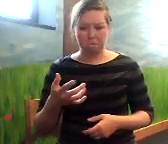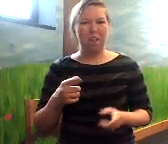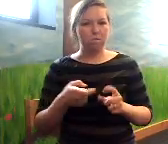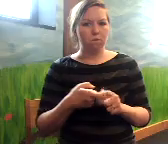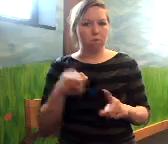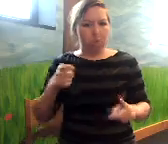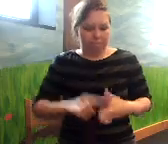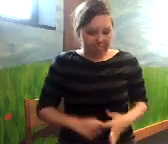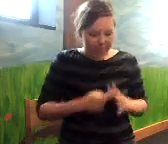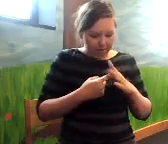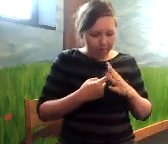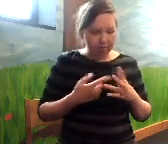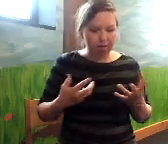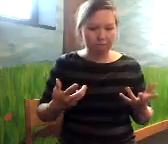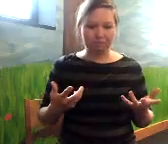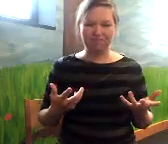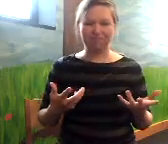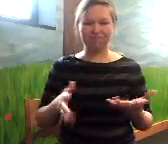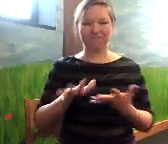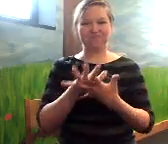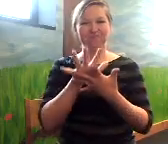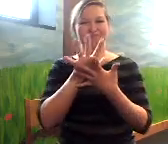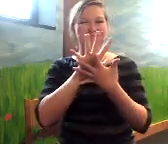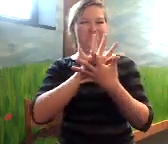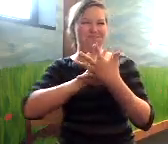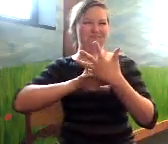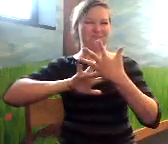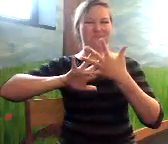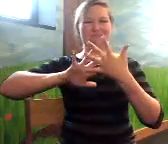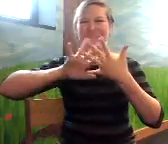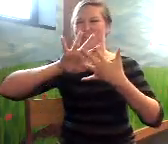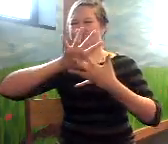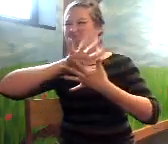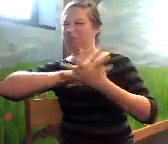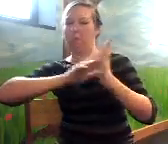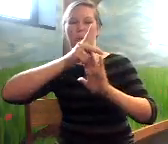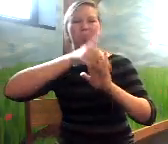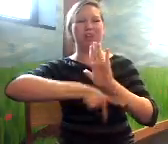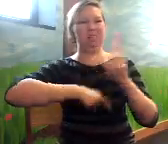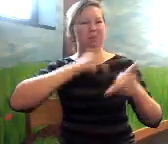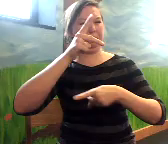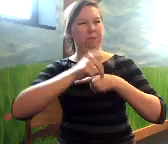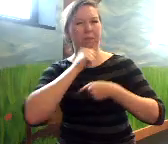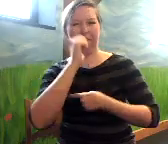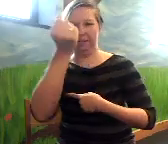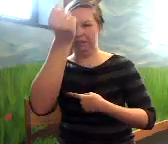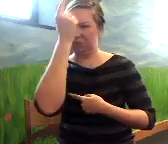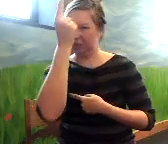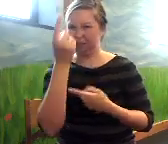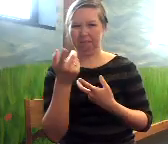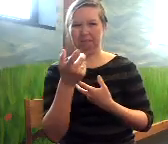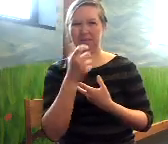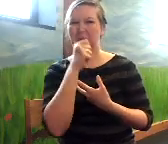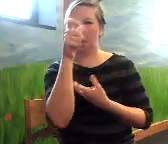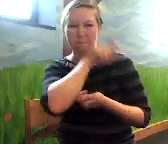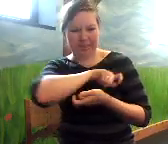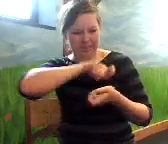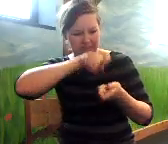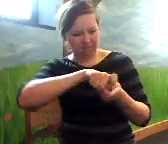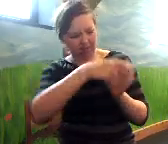when this is, again, part of the Cold War principle and policies, that the president, as commander-in-chief, should